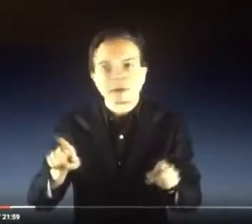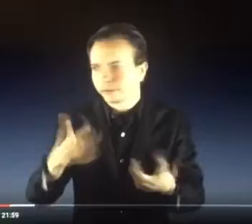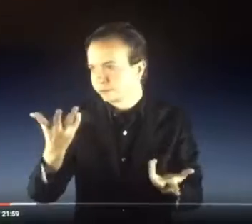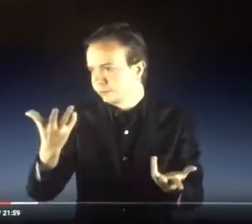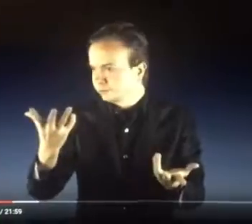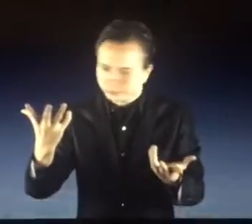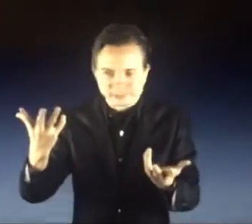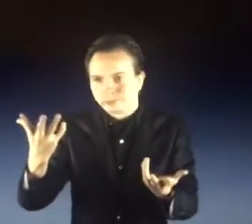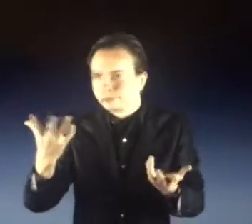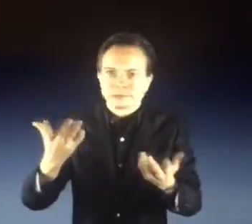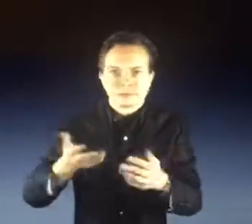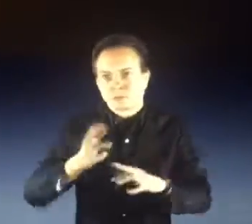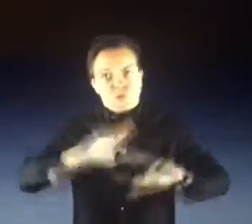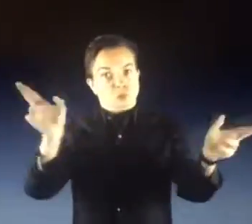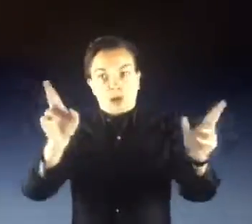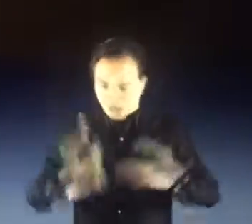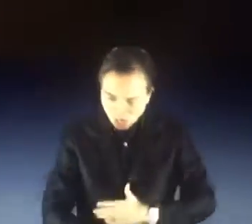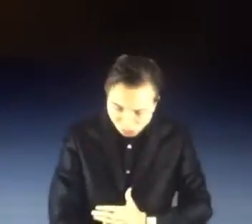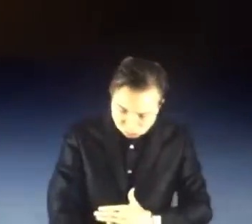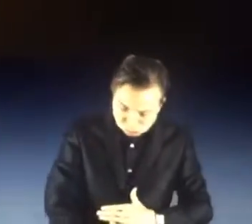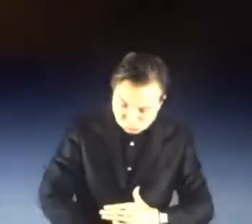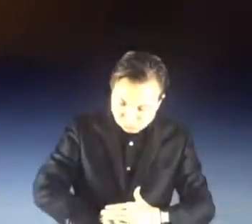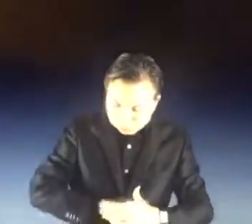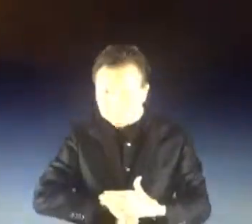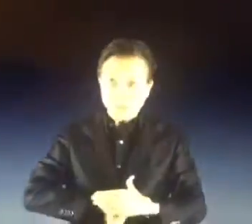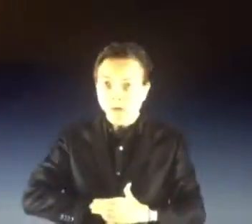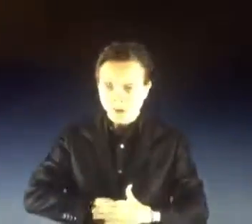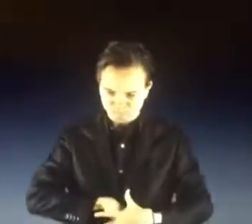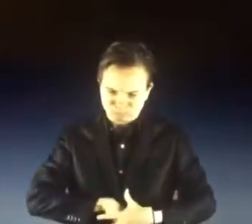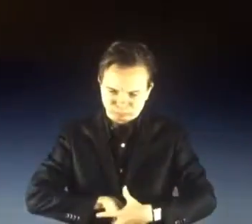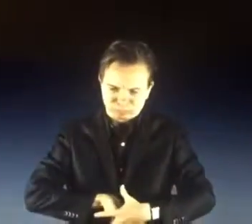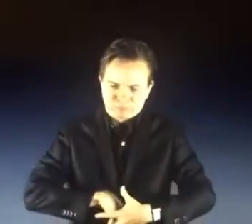One, it could just be naturally inside of you.